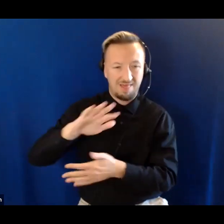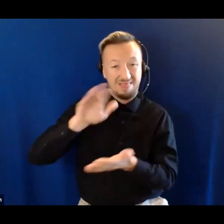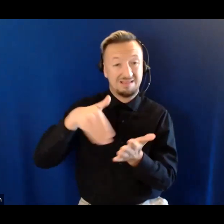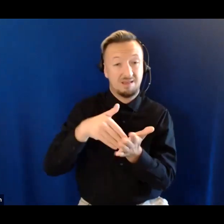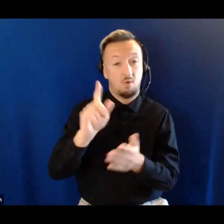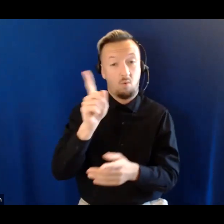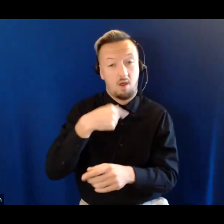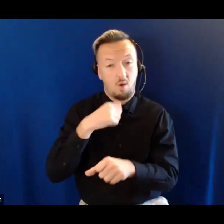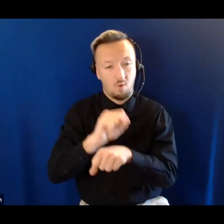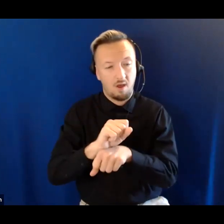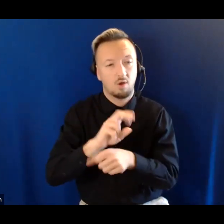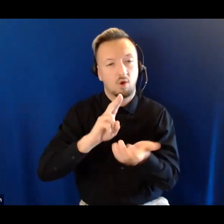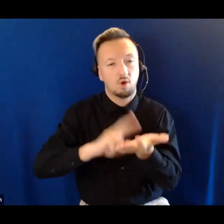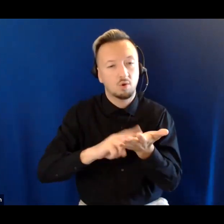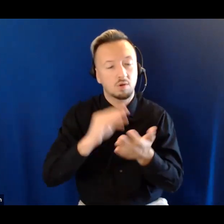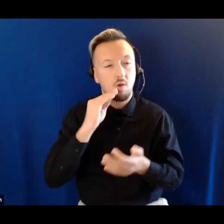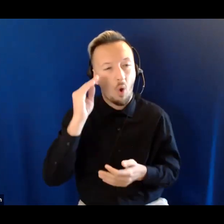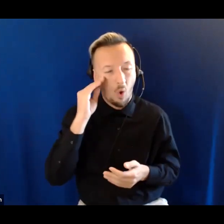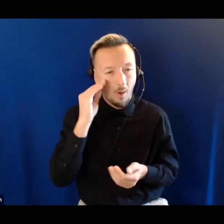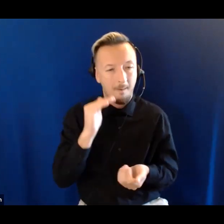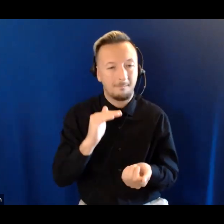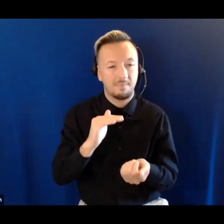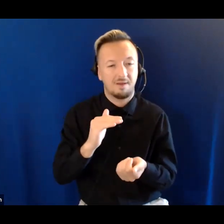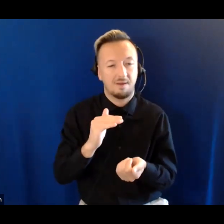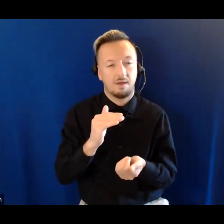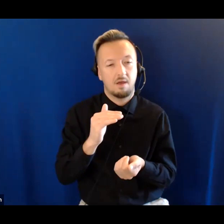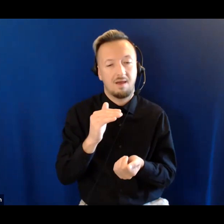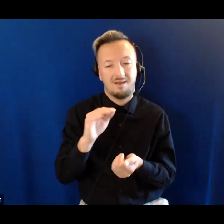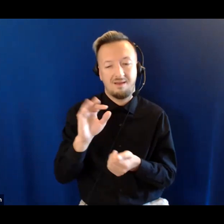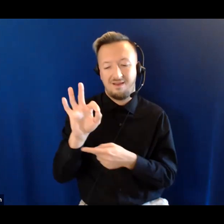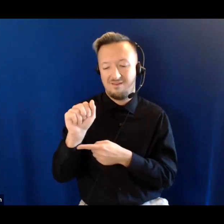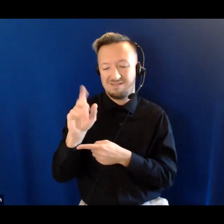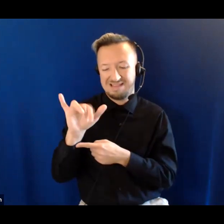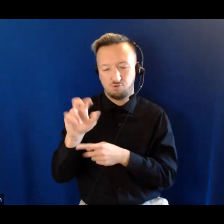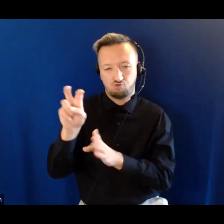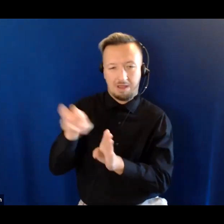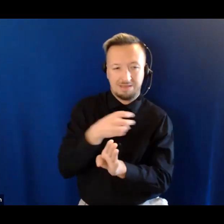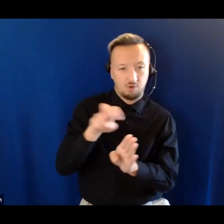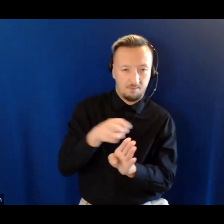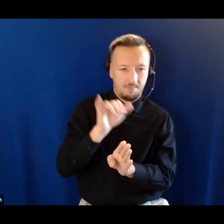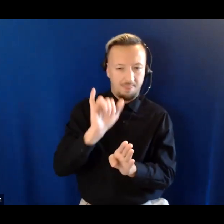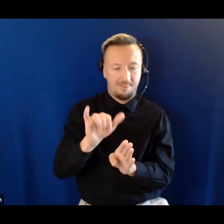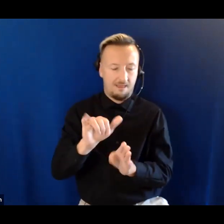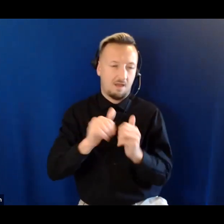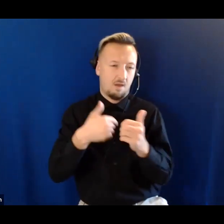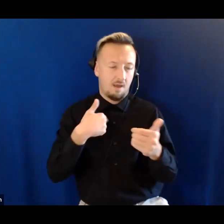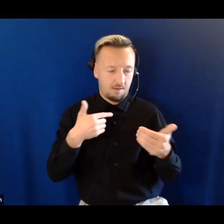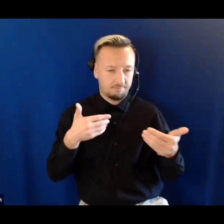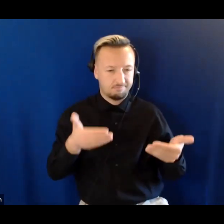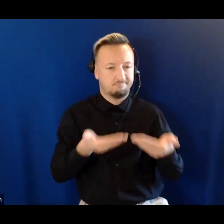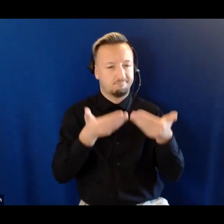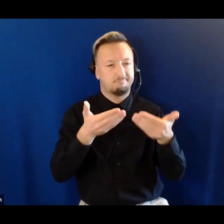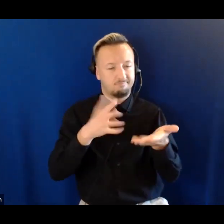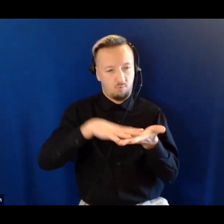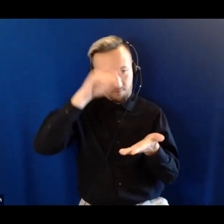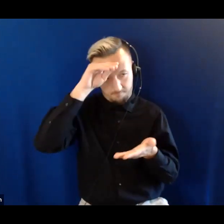did a nursing home or nursing facility transitioning, and that's how I was introduced to it.